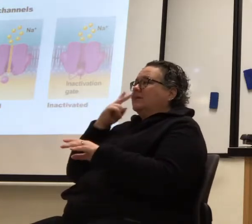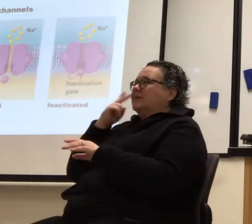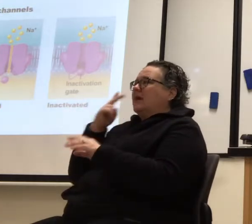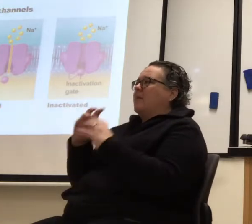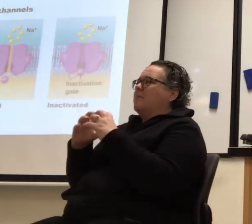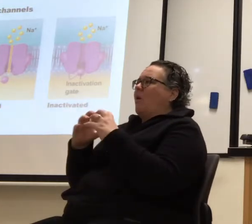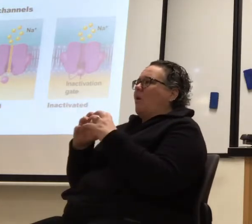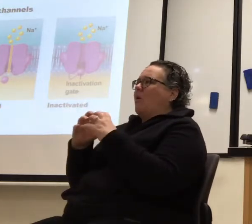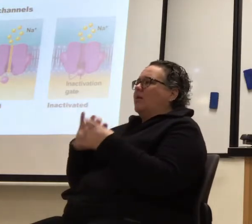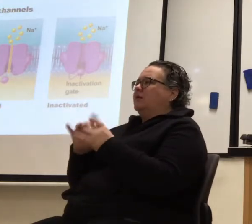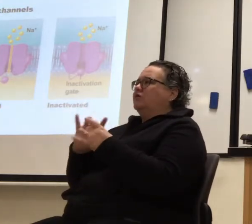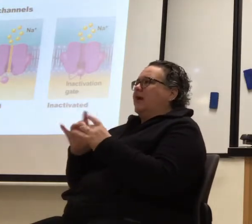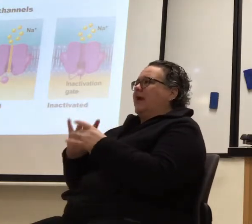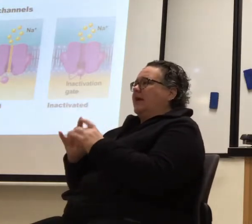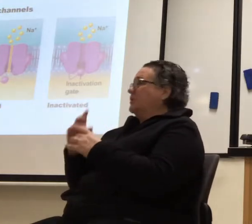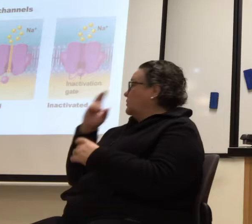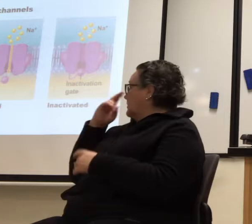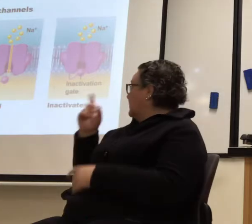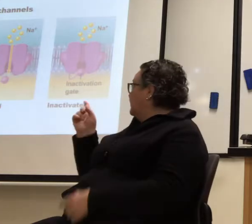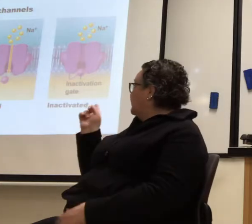picture.